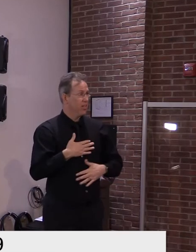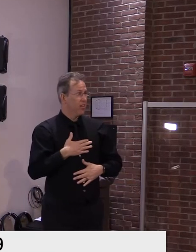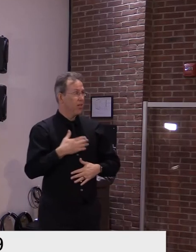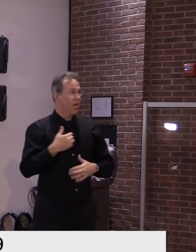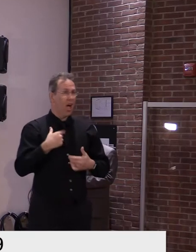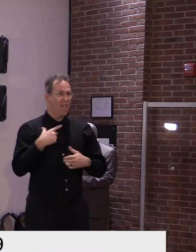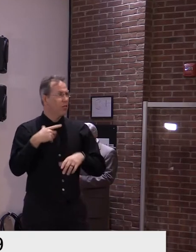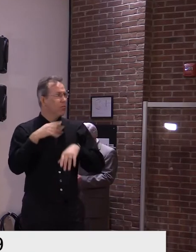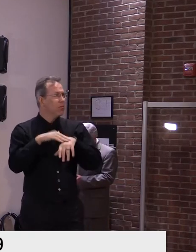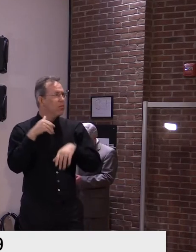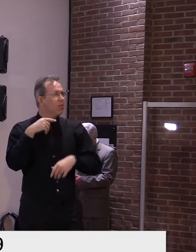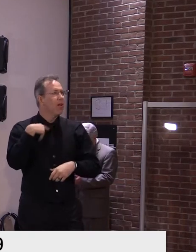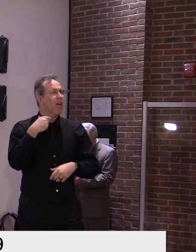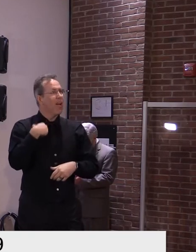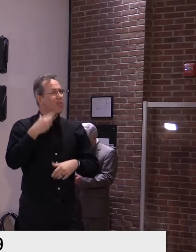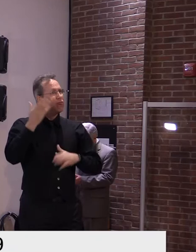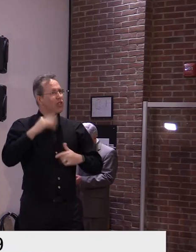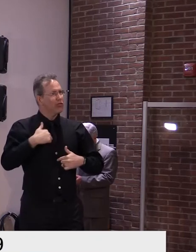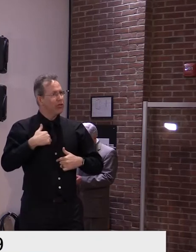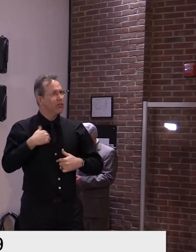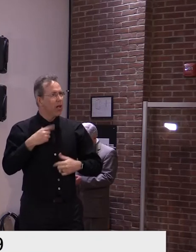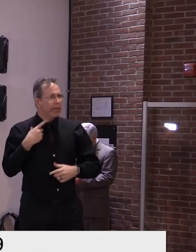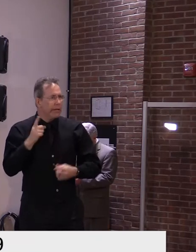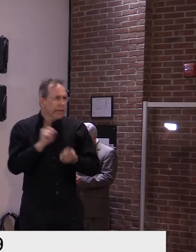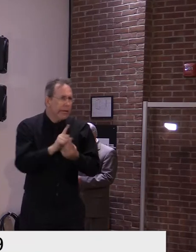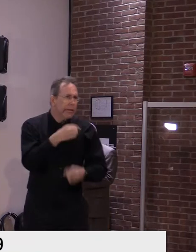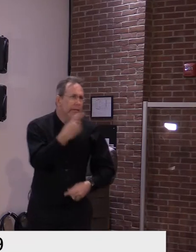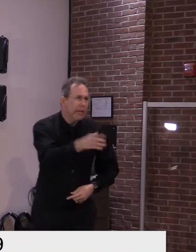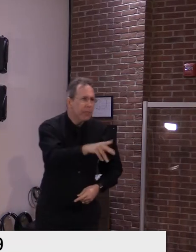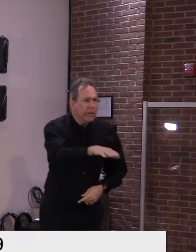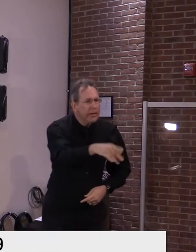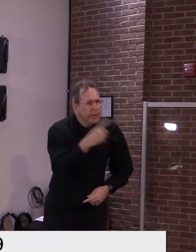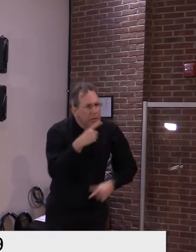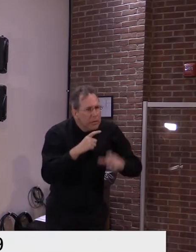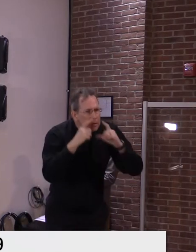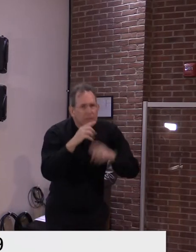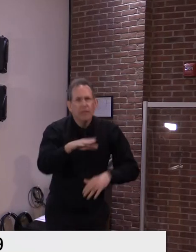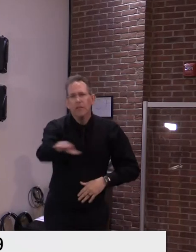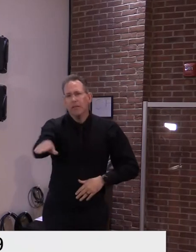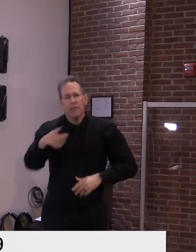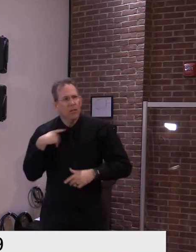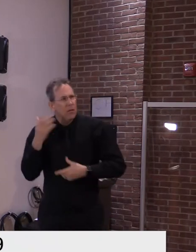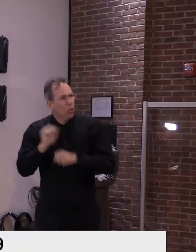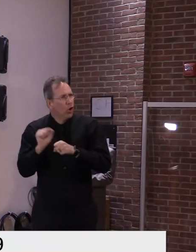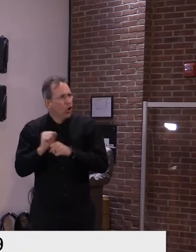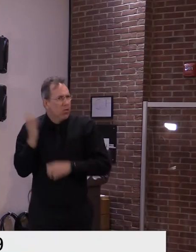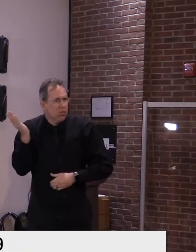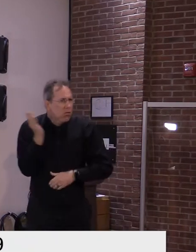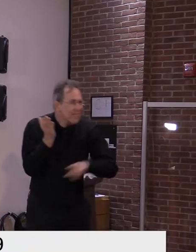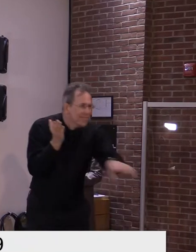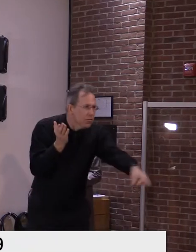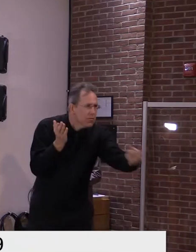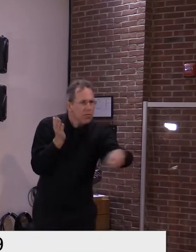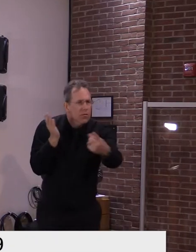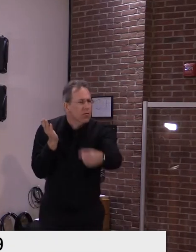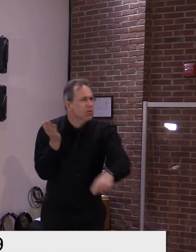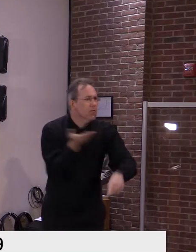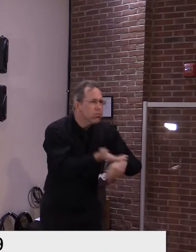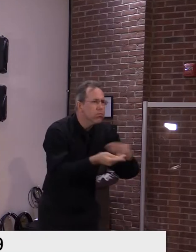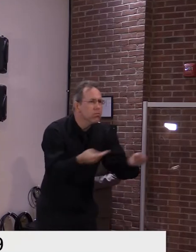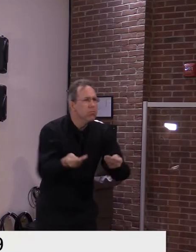let Secretary Curley weigh in as well, but this has been a problem since day one, right? This isn't something